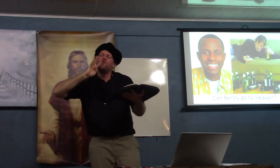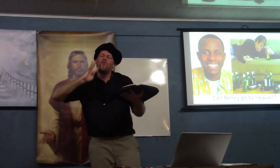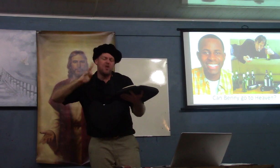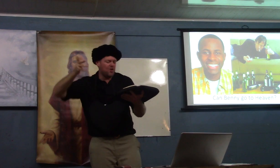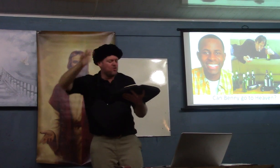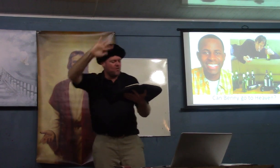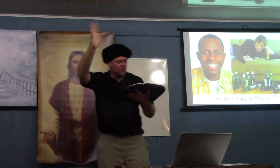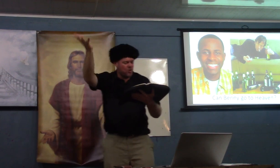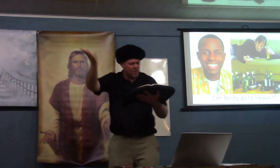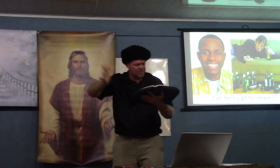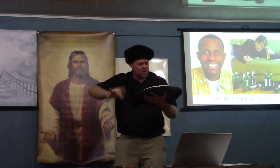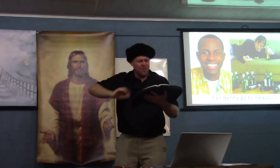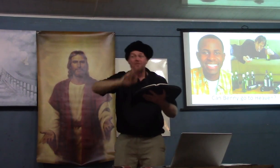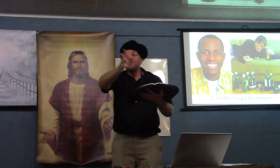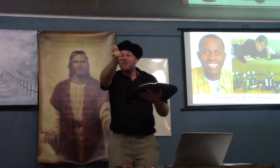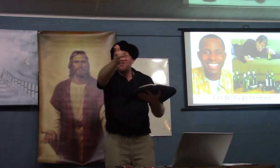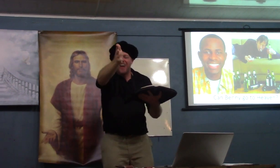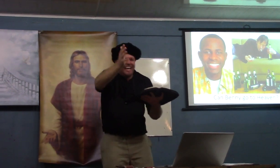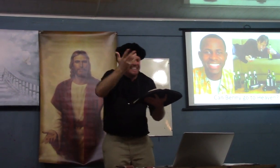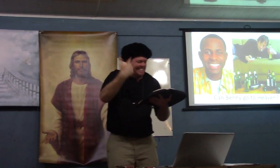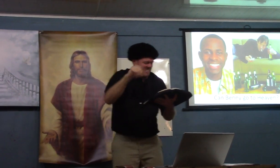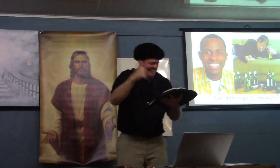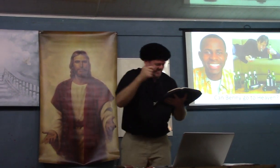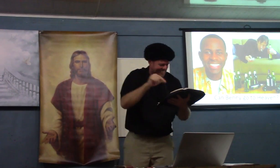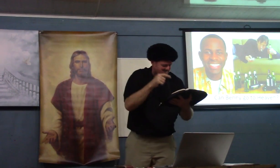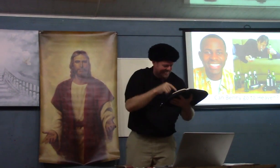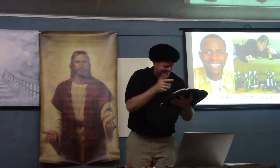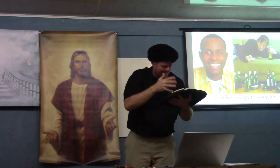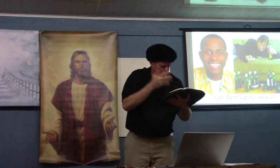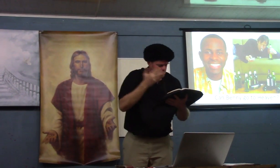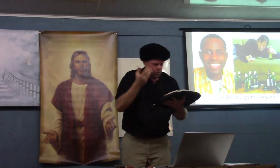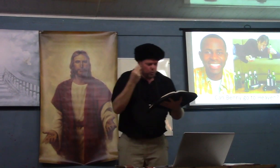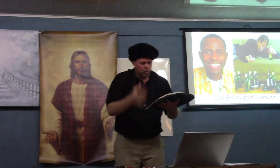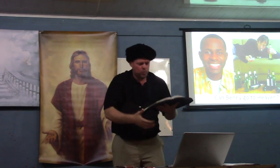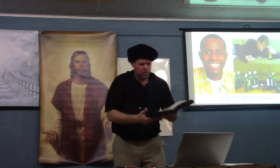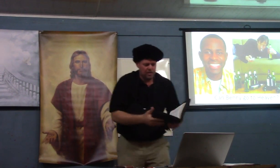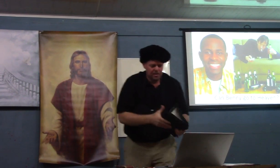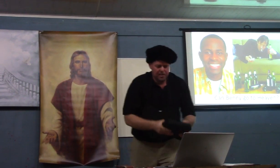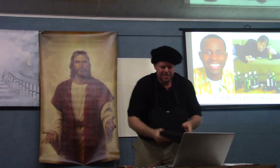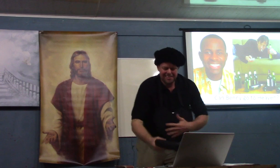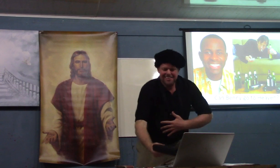Oh, I'm thinking about women, how beautiful the women are. Whoa, oh, that's exciting.